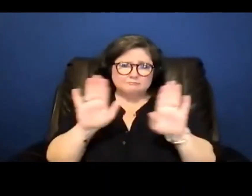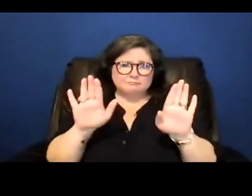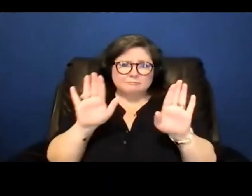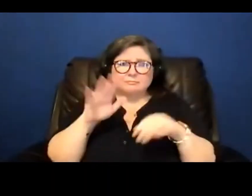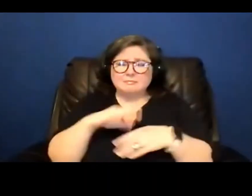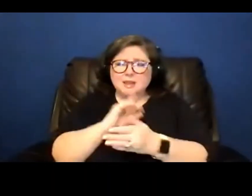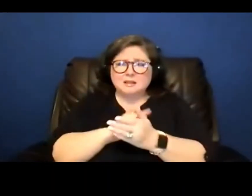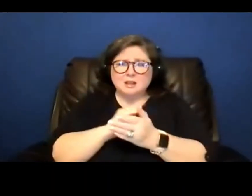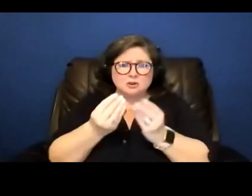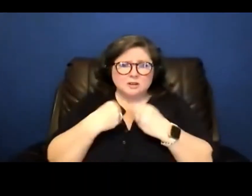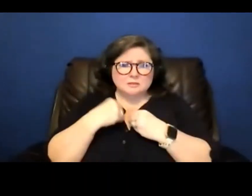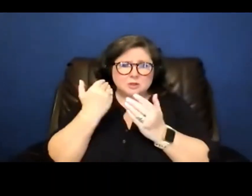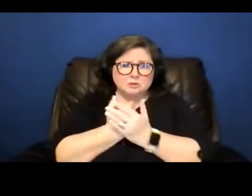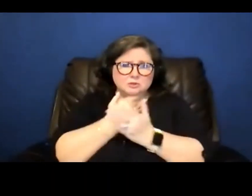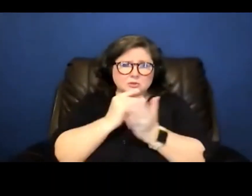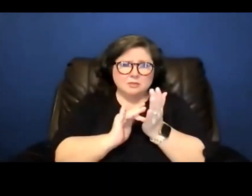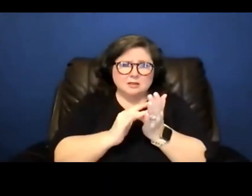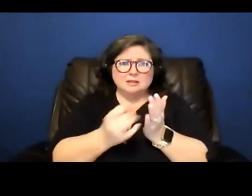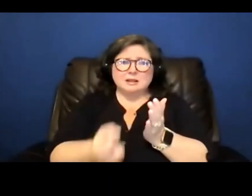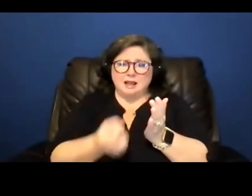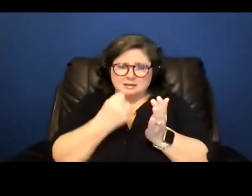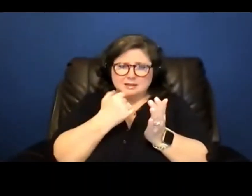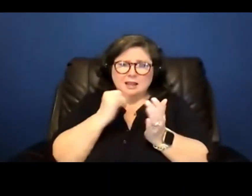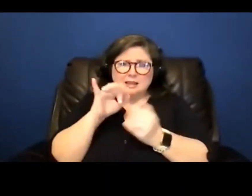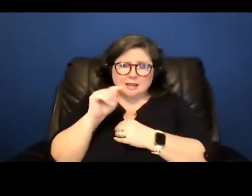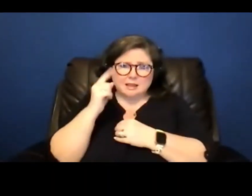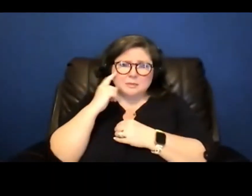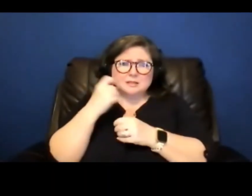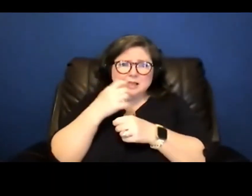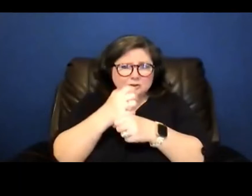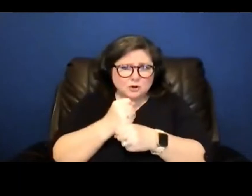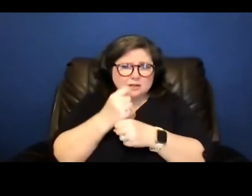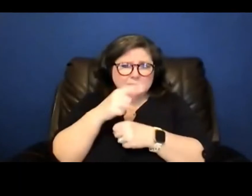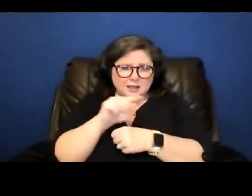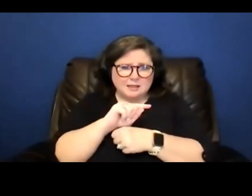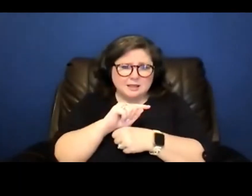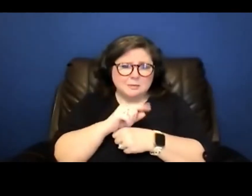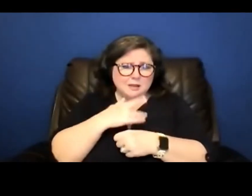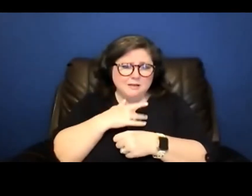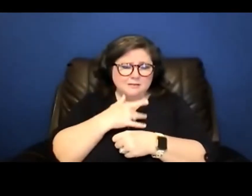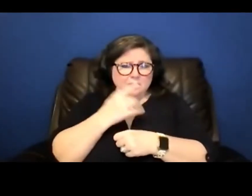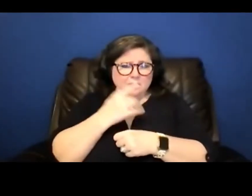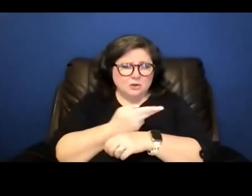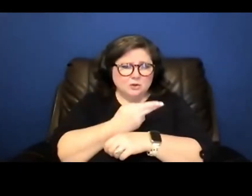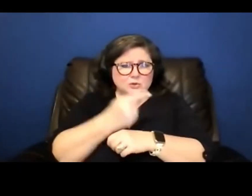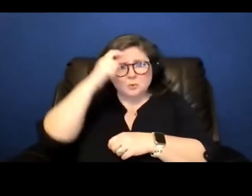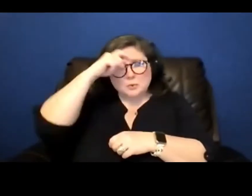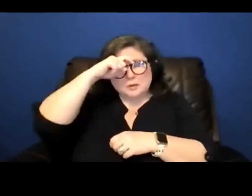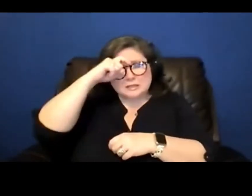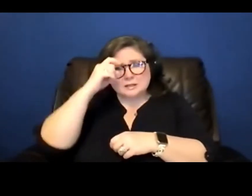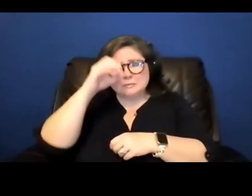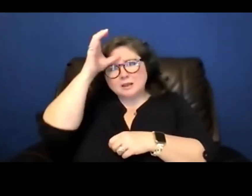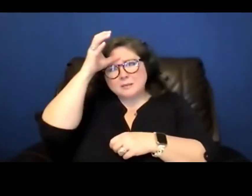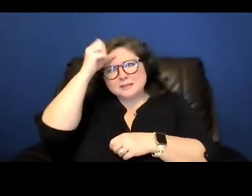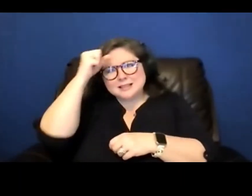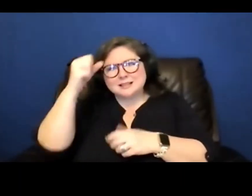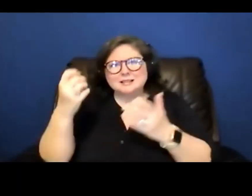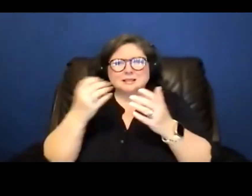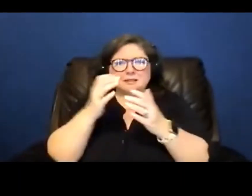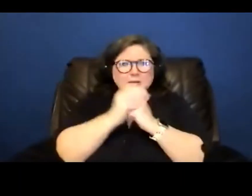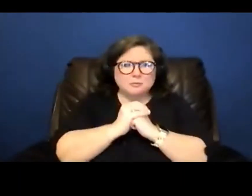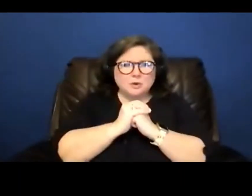me a new drug, I take it, and so I feel like that we've got to use our wisdom, use our common sense, pray about